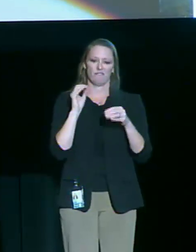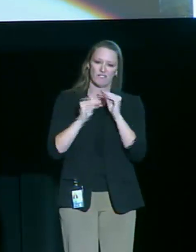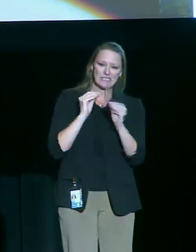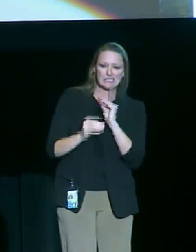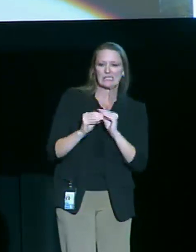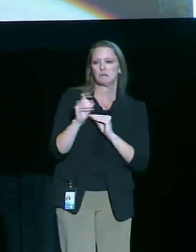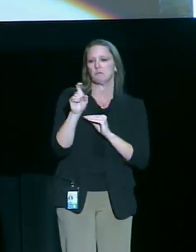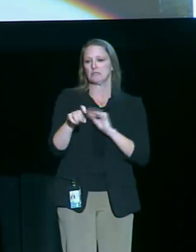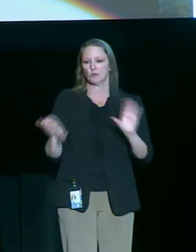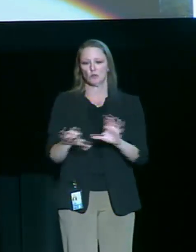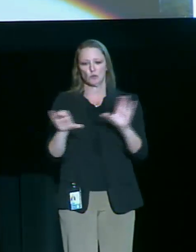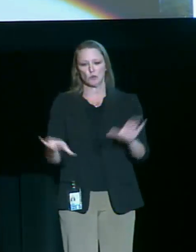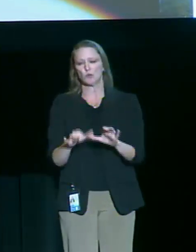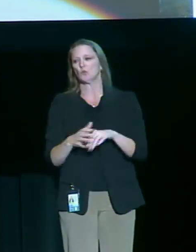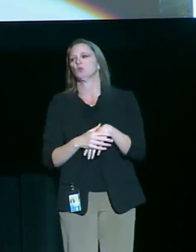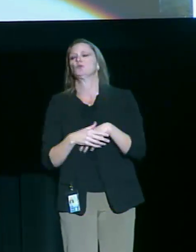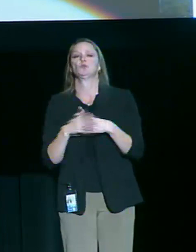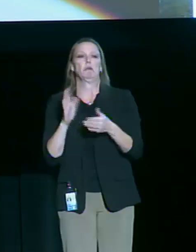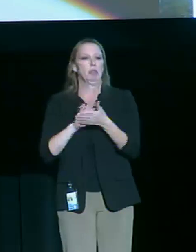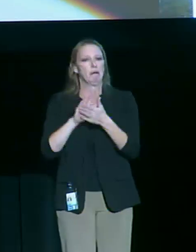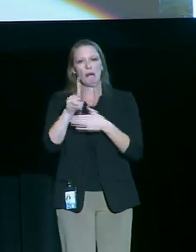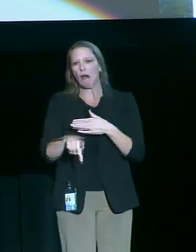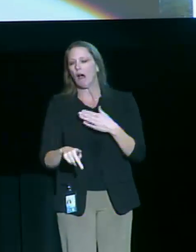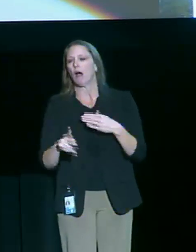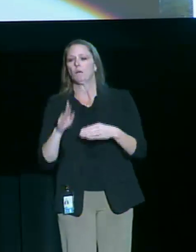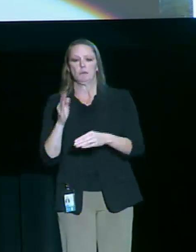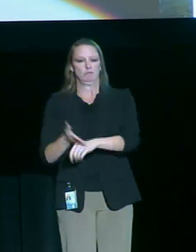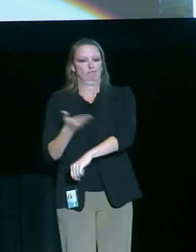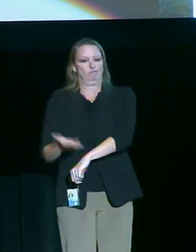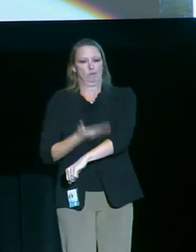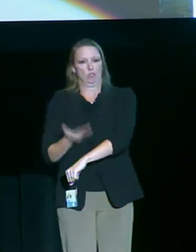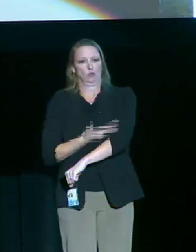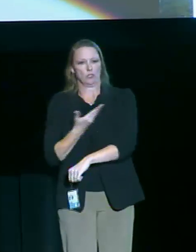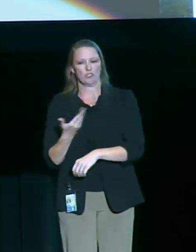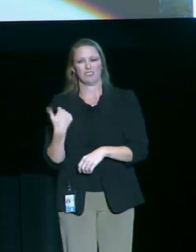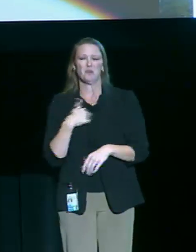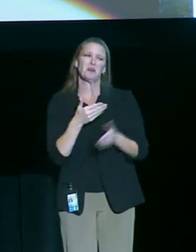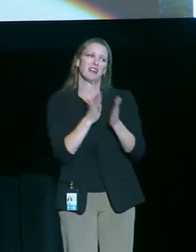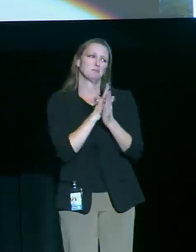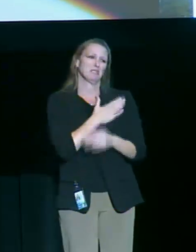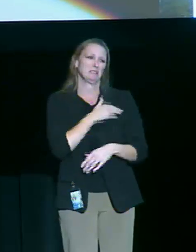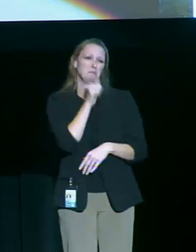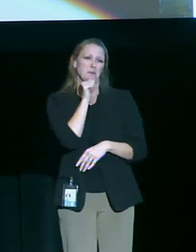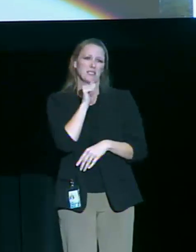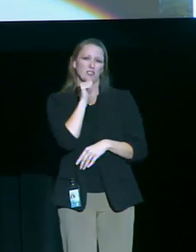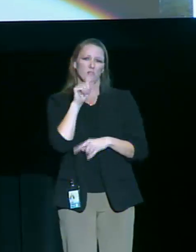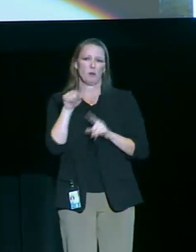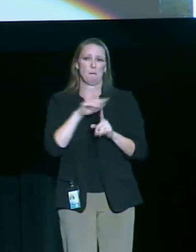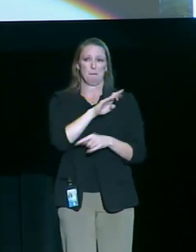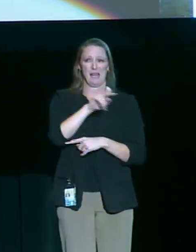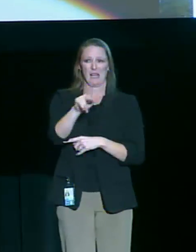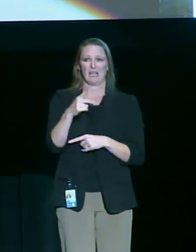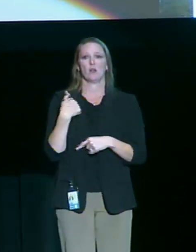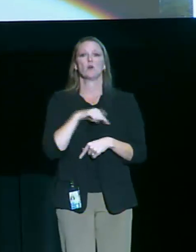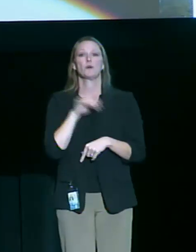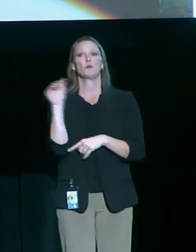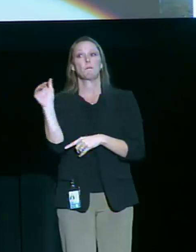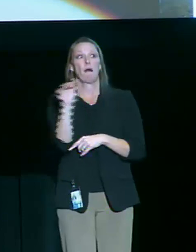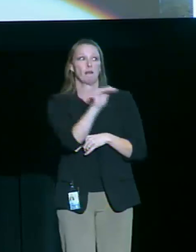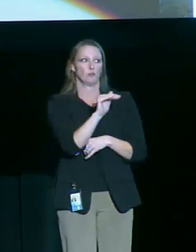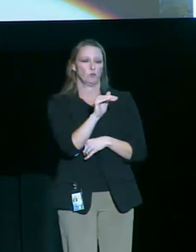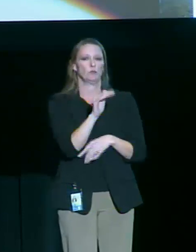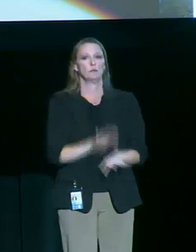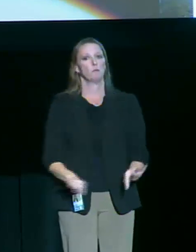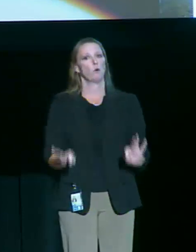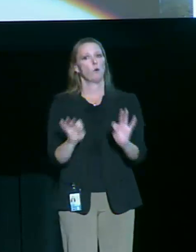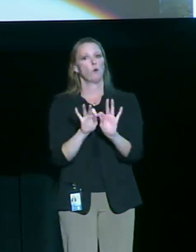devices, and additional cleanup and restoration work. We ask for your patience when returning and would remind you it's imperative that